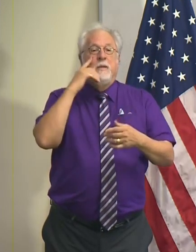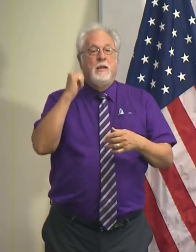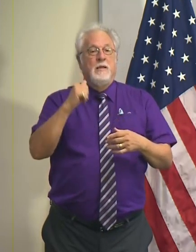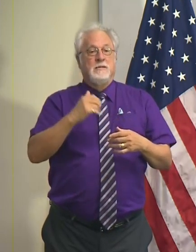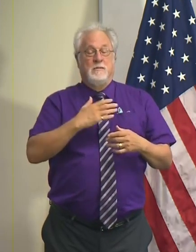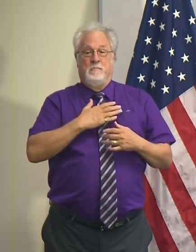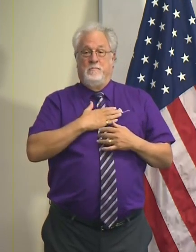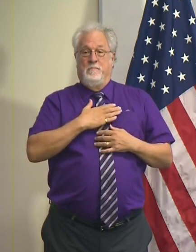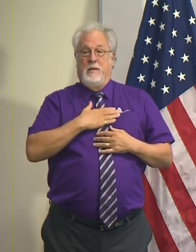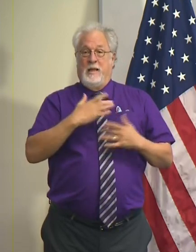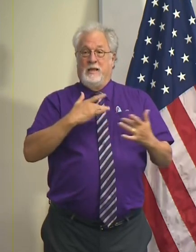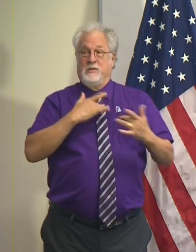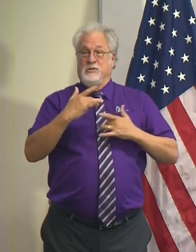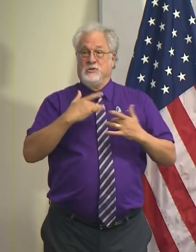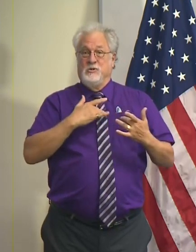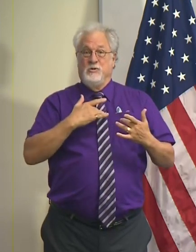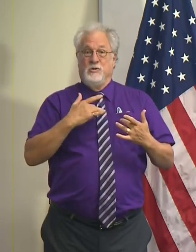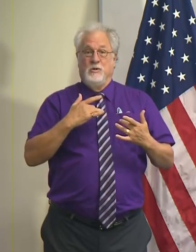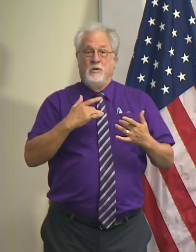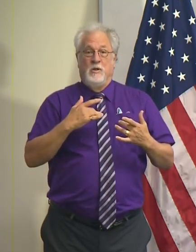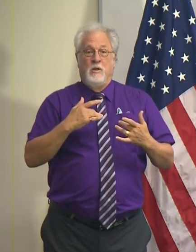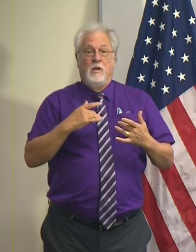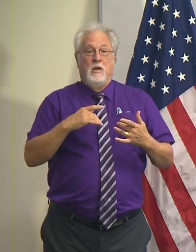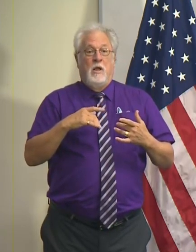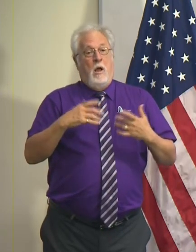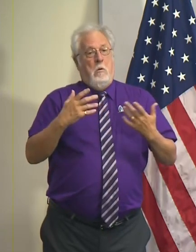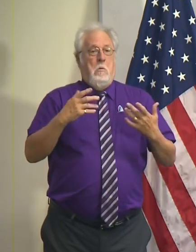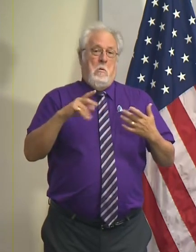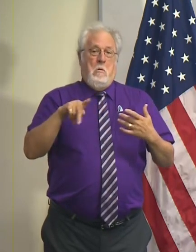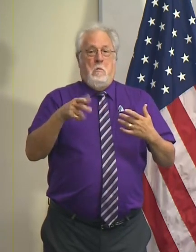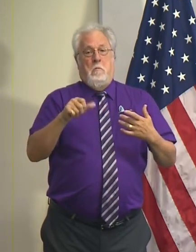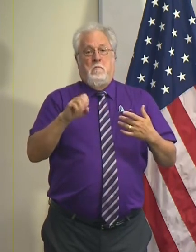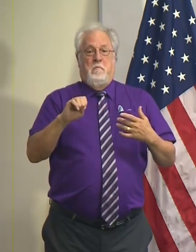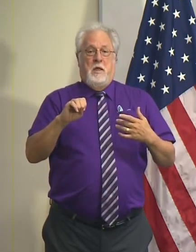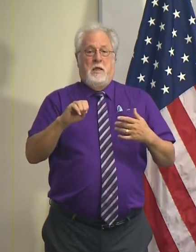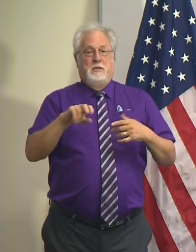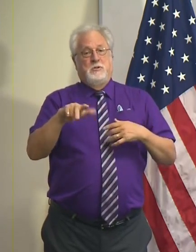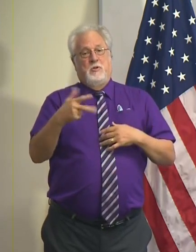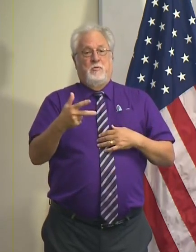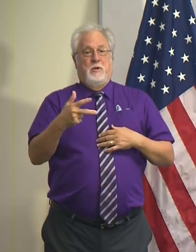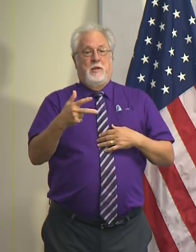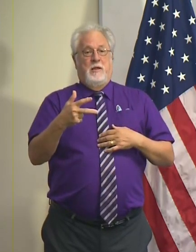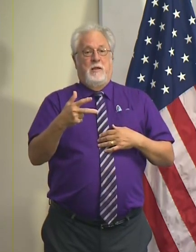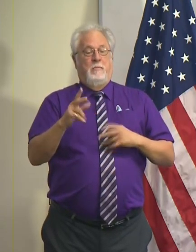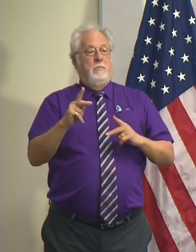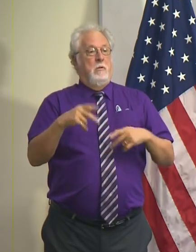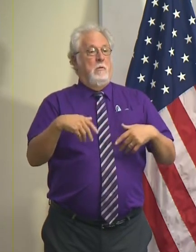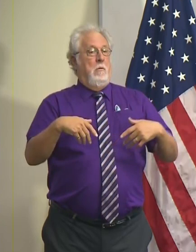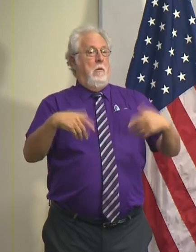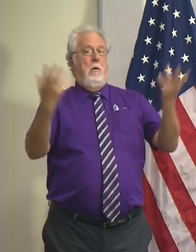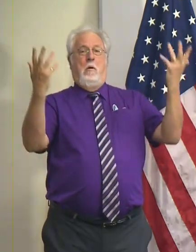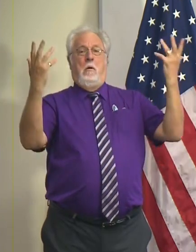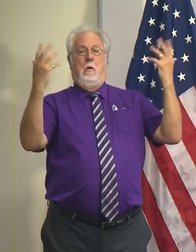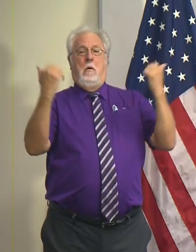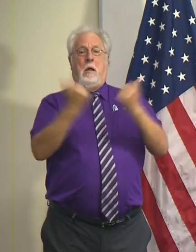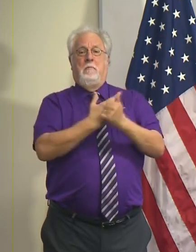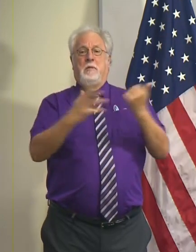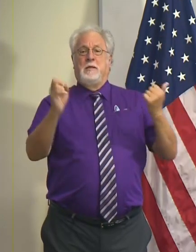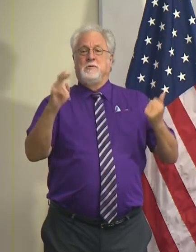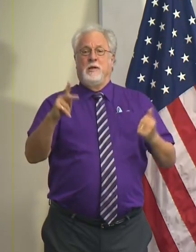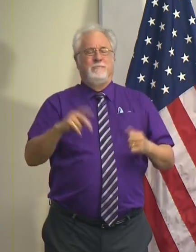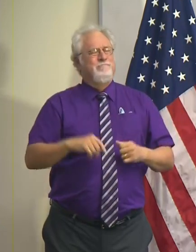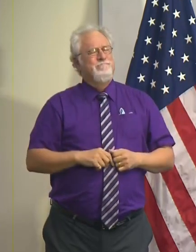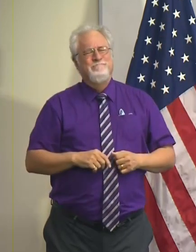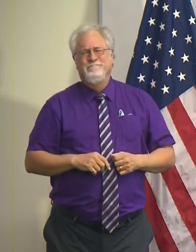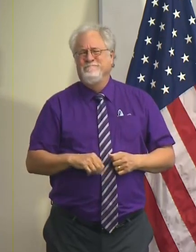my concern is that when you say you're going to the next phase of reopening, people assume, well, that means everything is okay. Well, it's